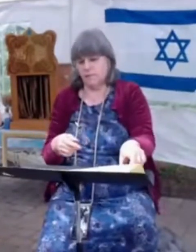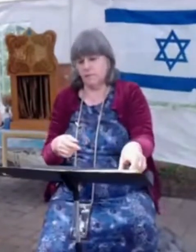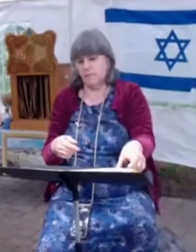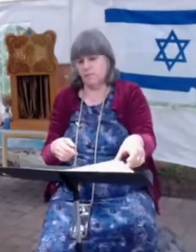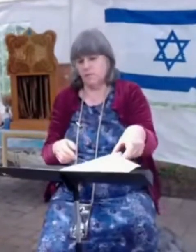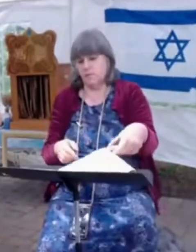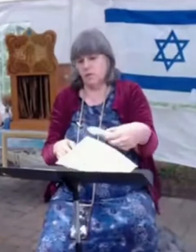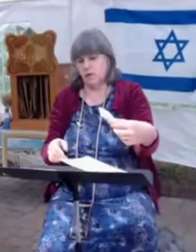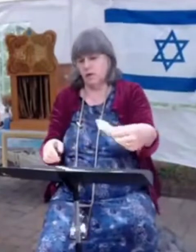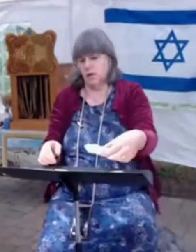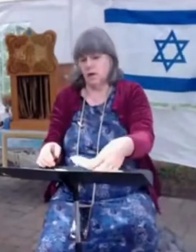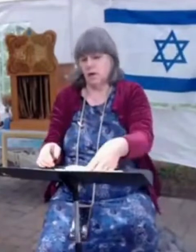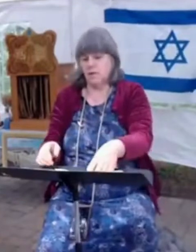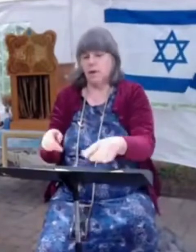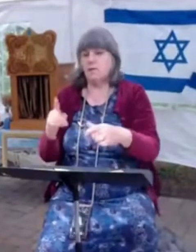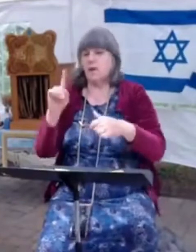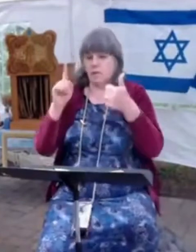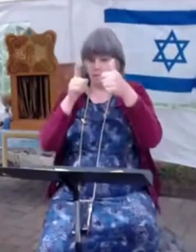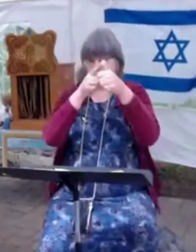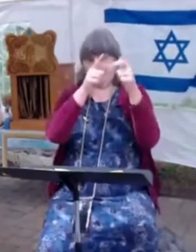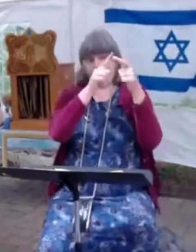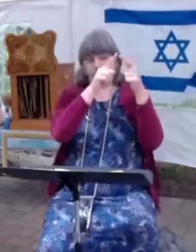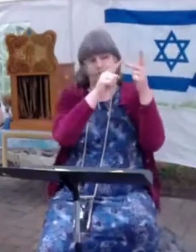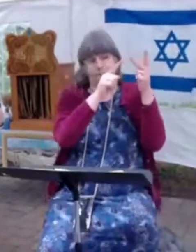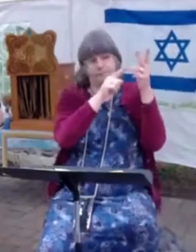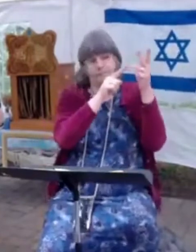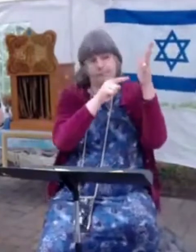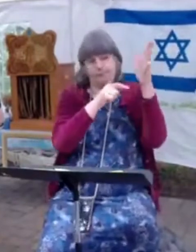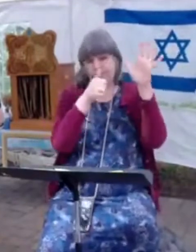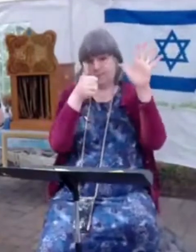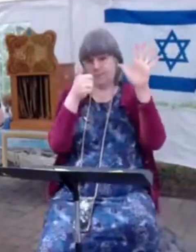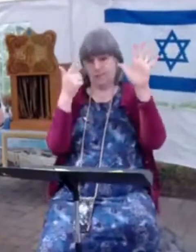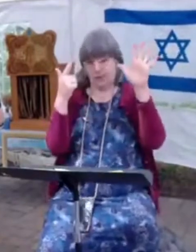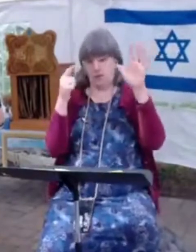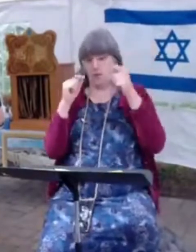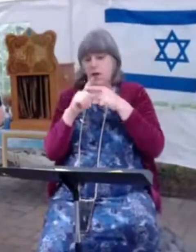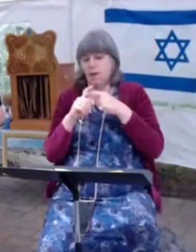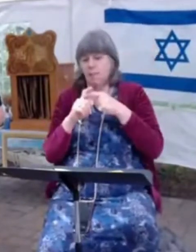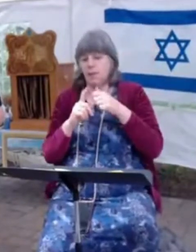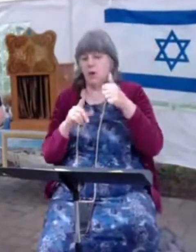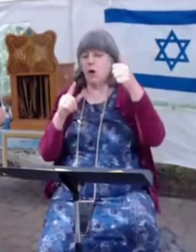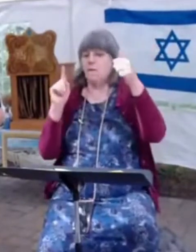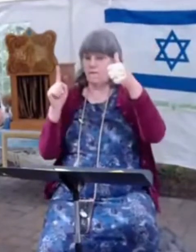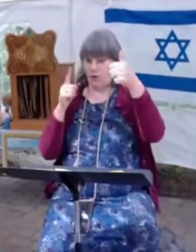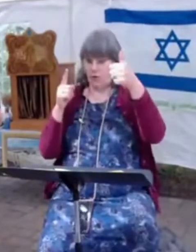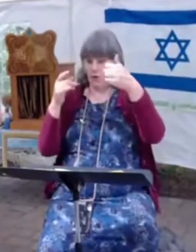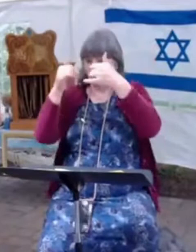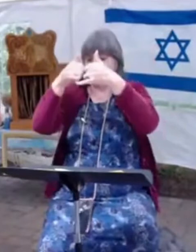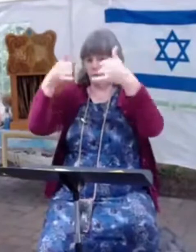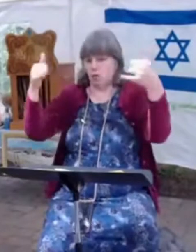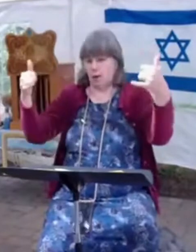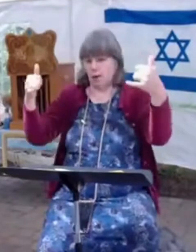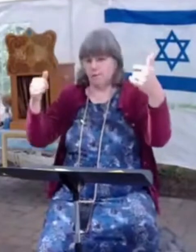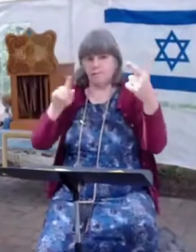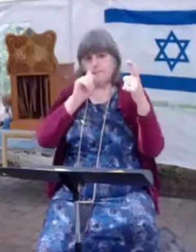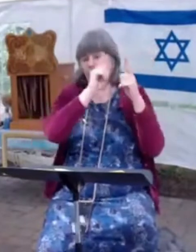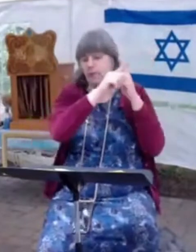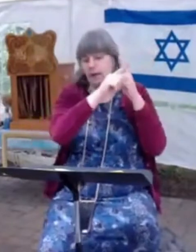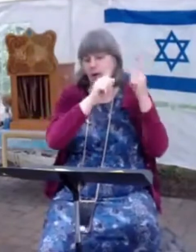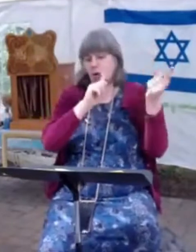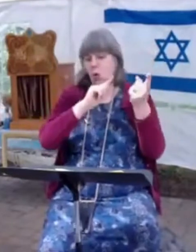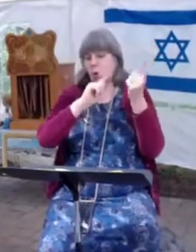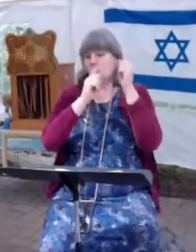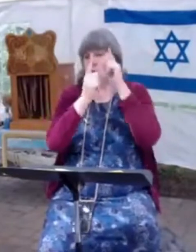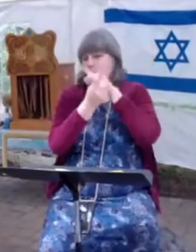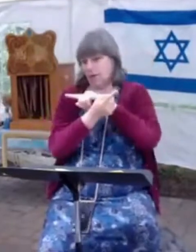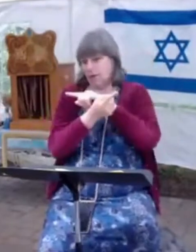us about the Garden of Eden when Adonai walked the earth with man. It teaches us about the earthly tabernacle,